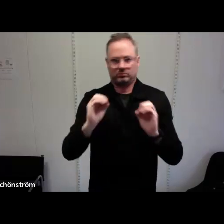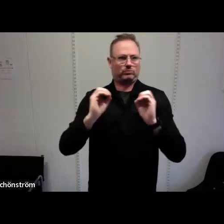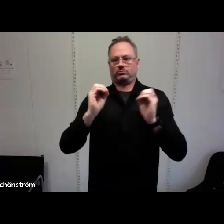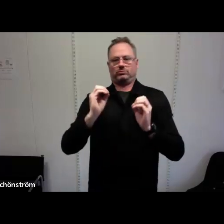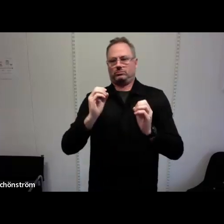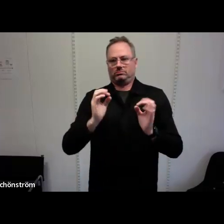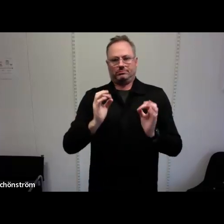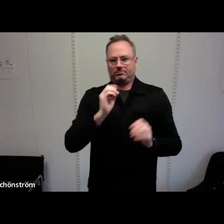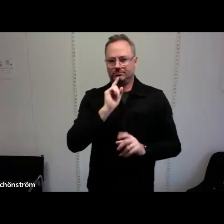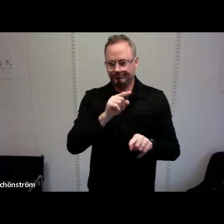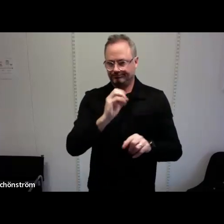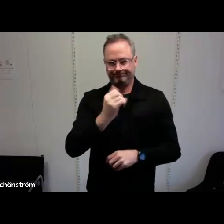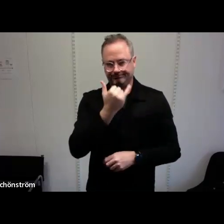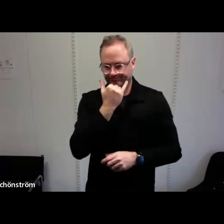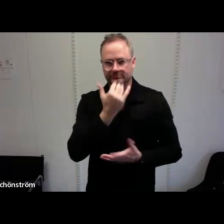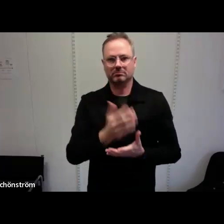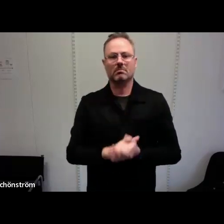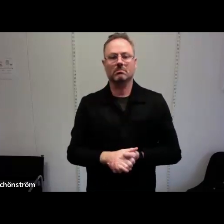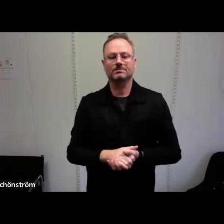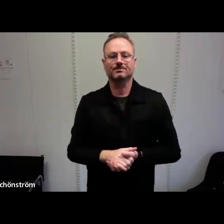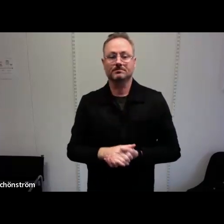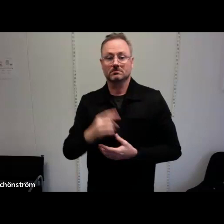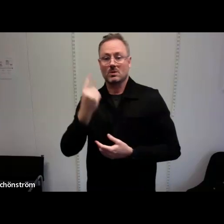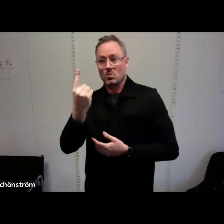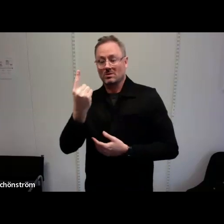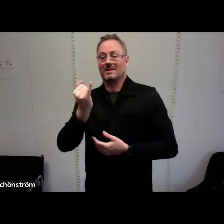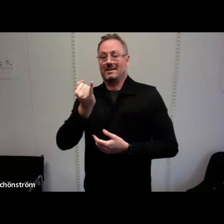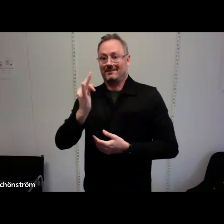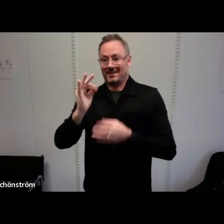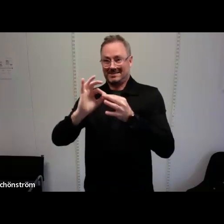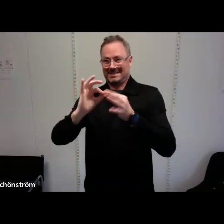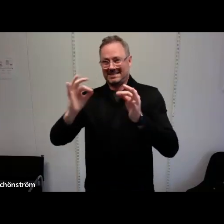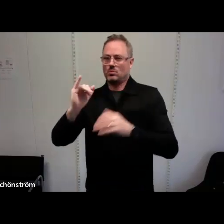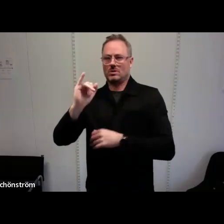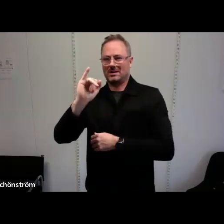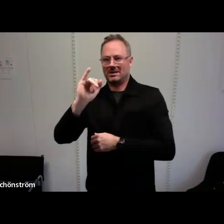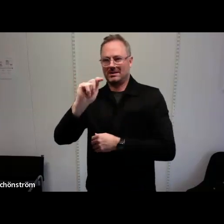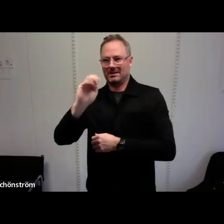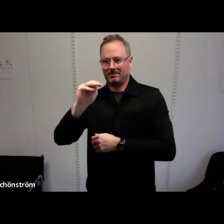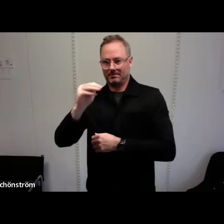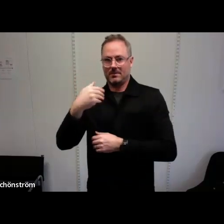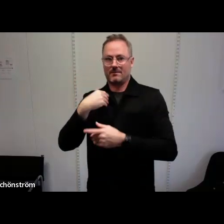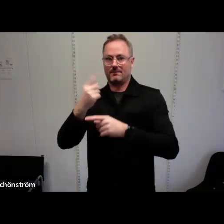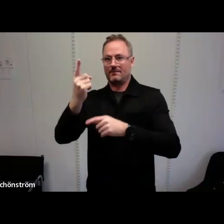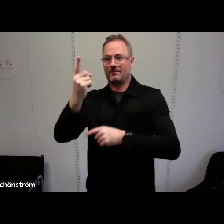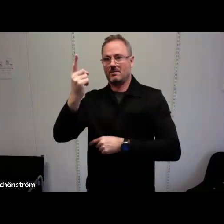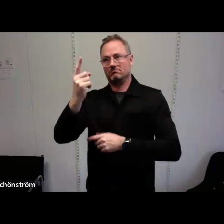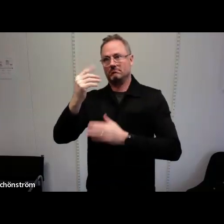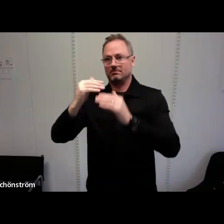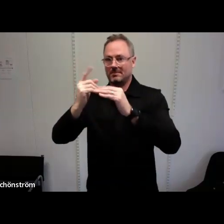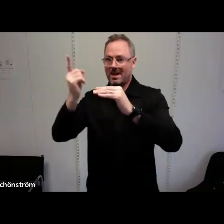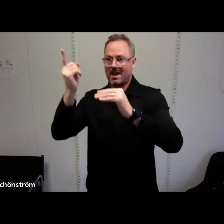If the person was completely incorrect, obviously they were given a 0. They received a 1.